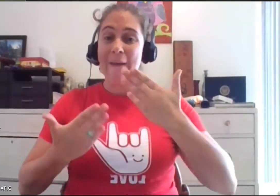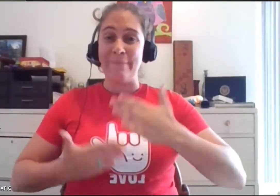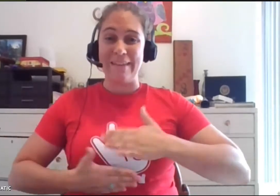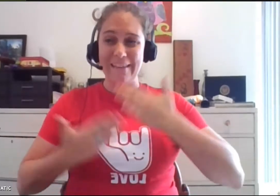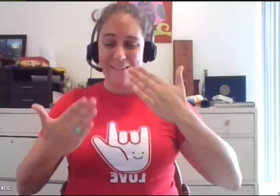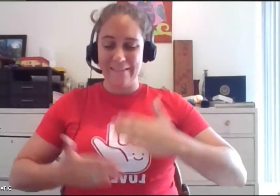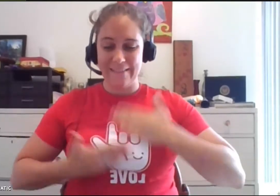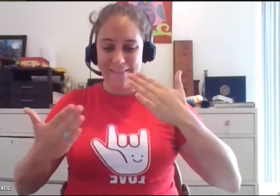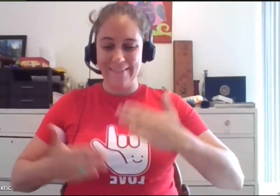Happy.